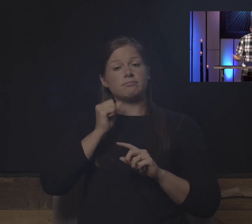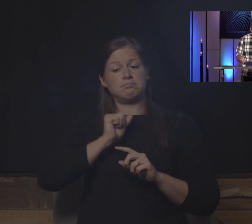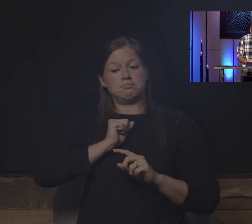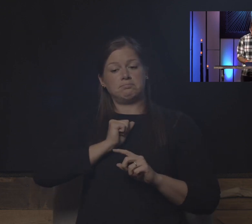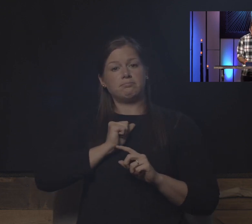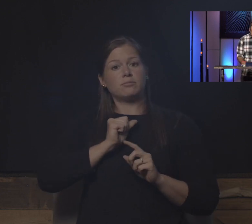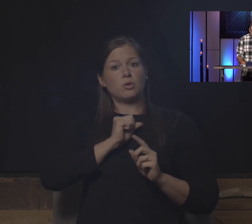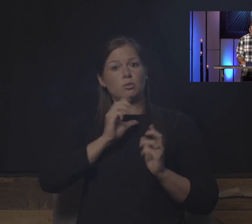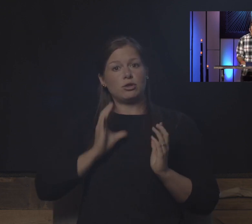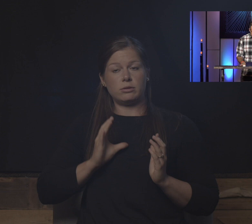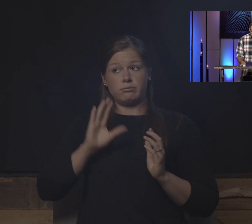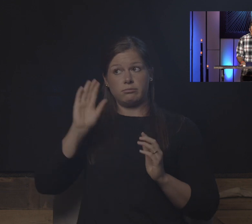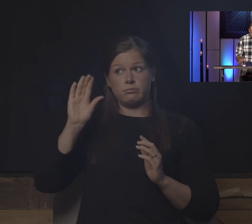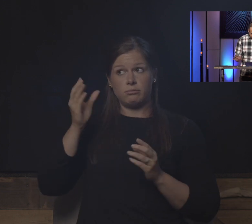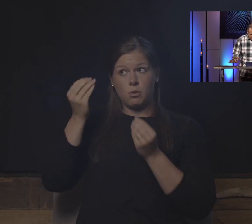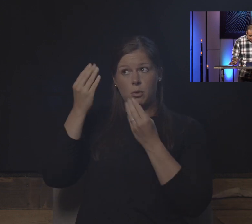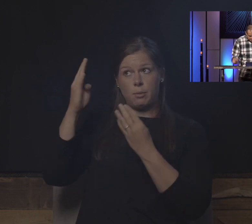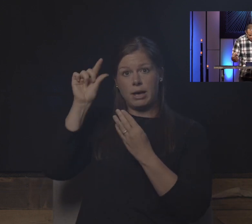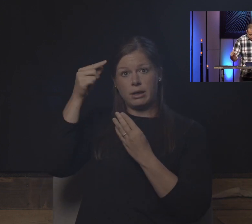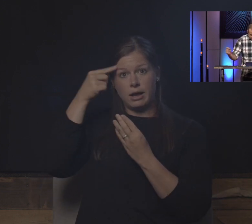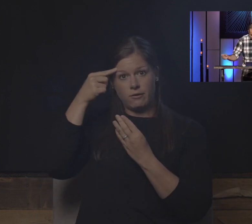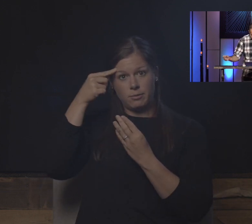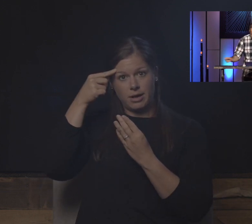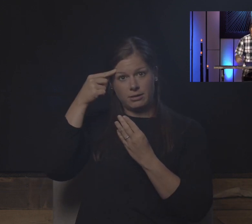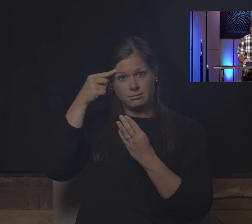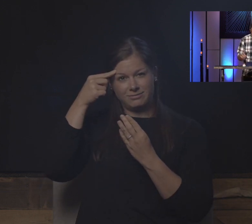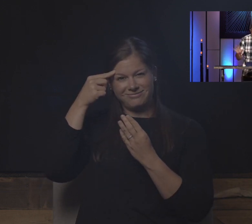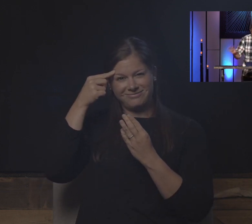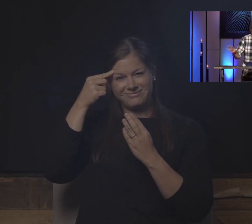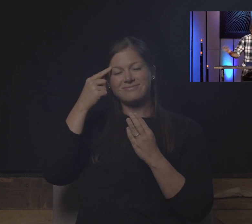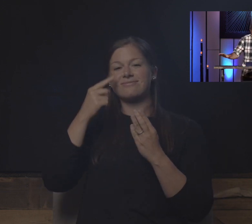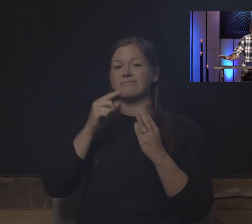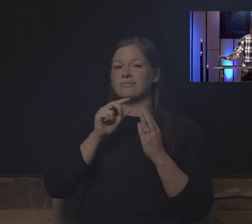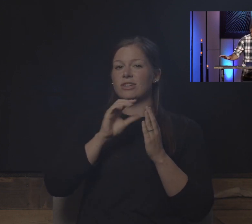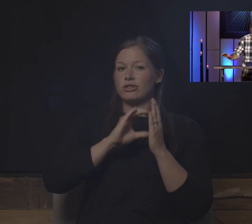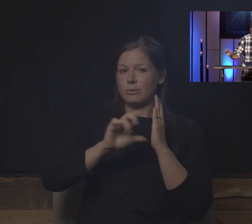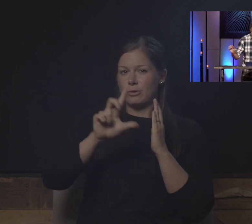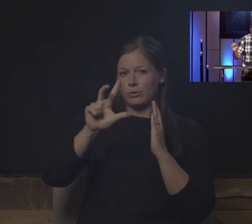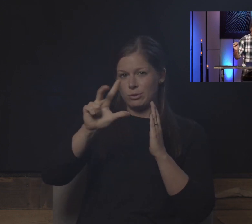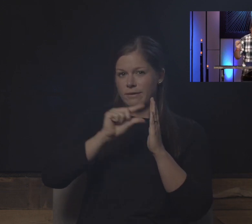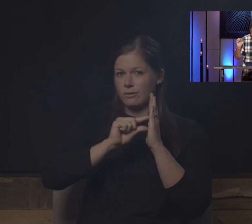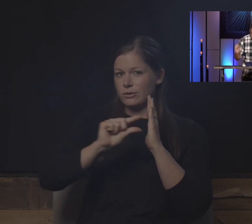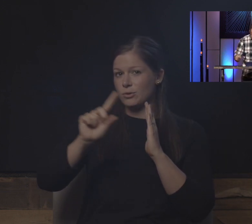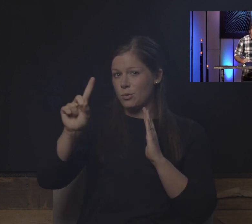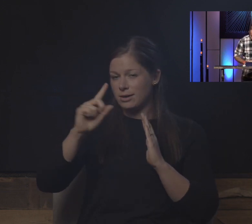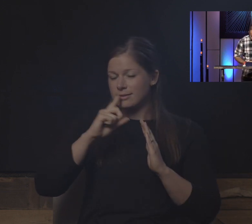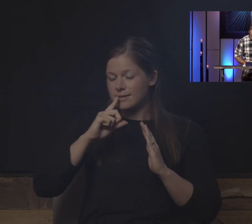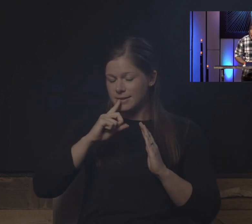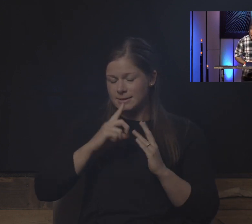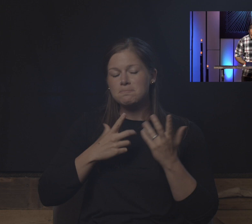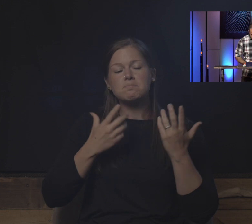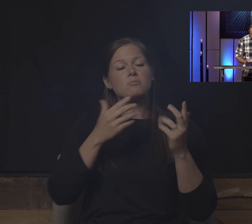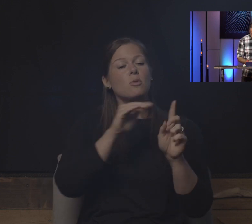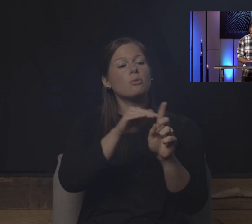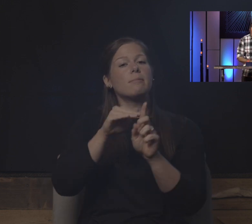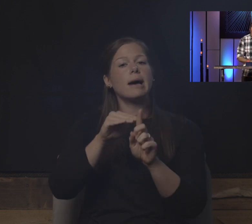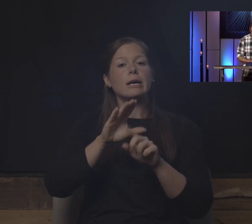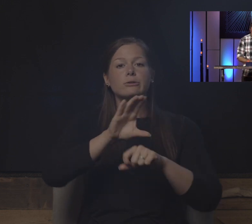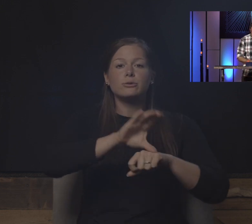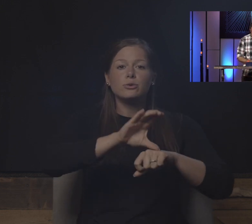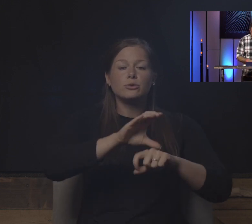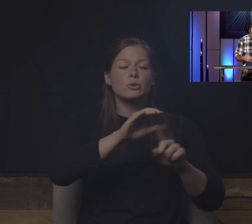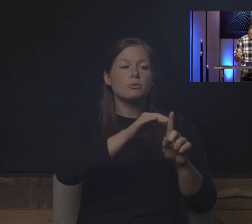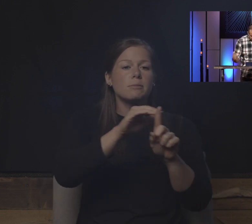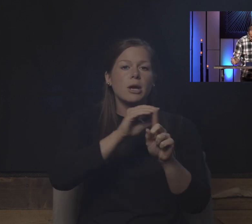our neighbors. Look at 3:1. Remind them, Paul says to Titus, remind your churches to be submissive to rulers and